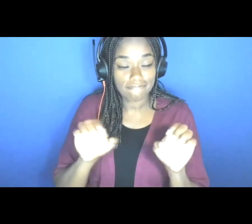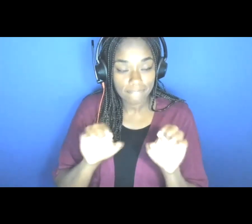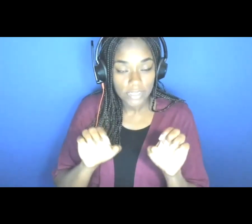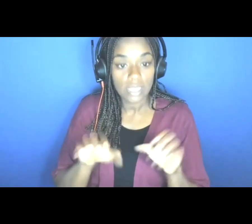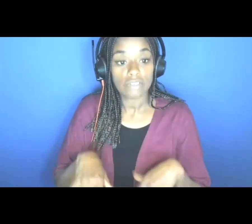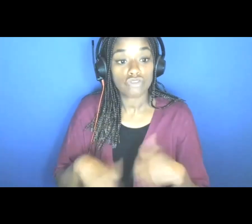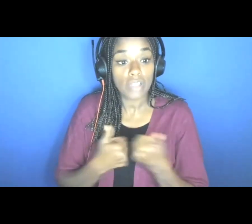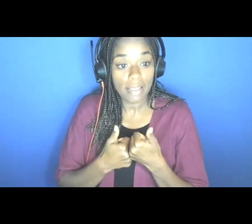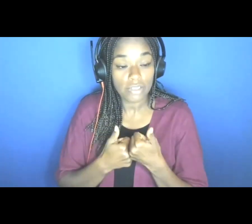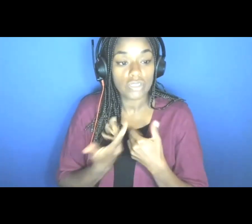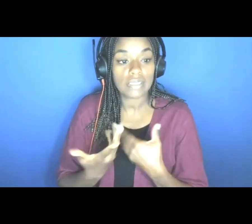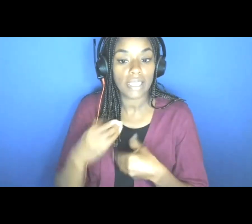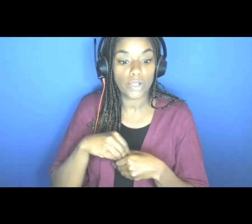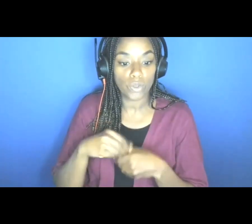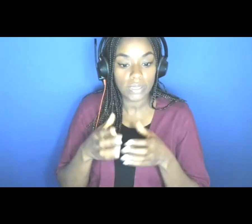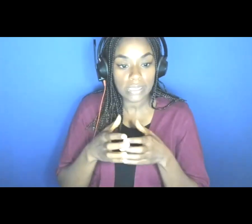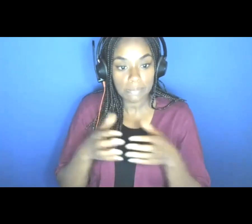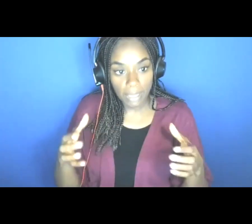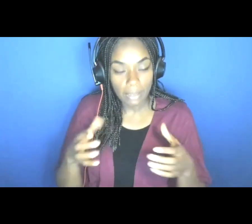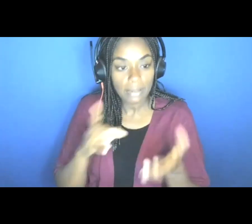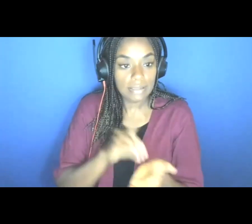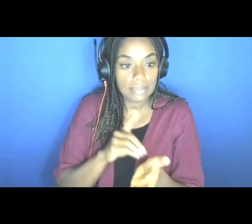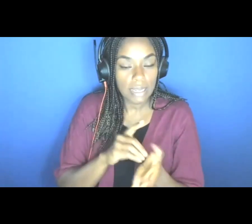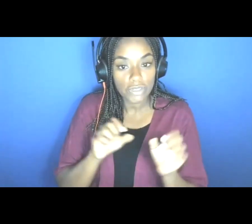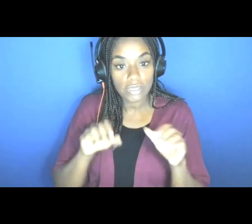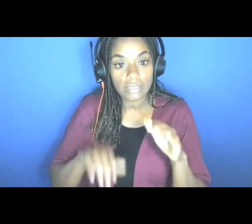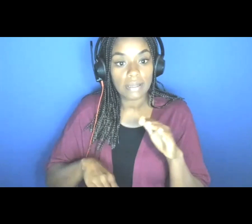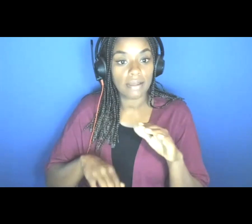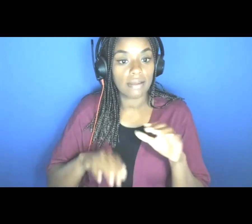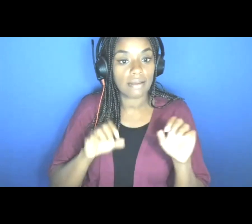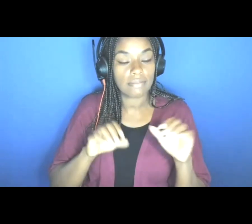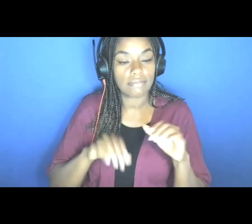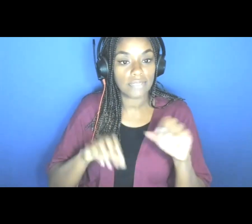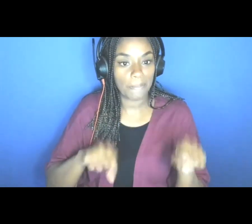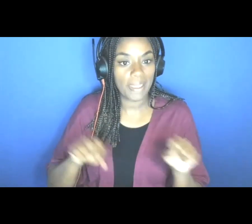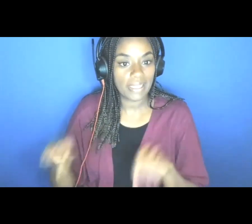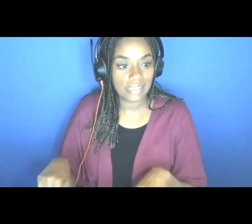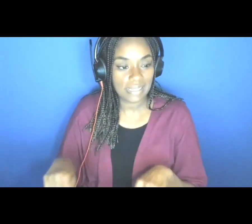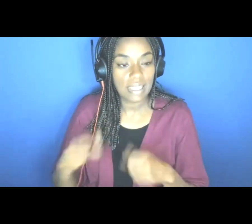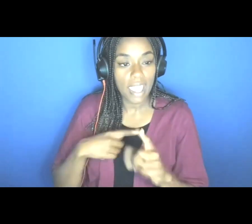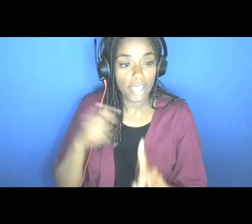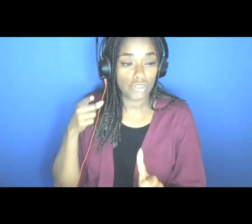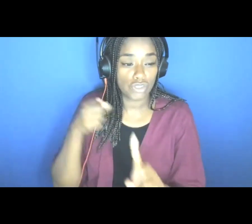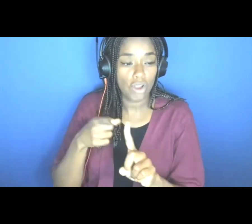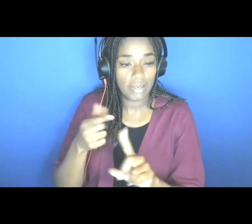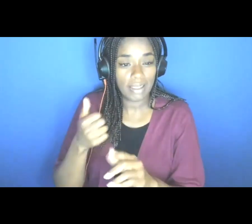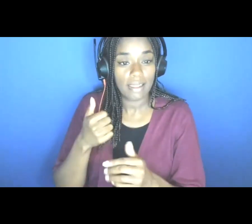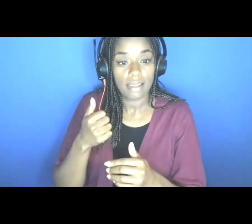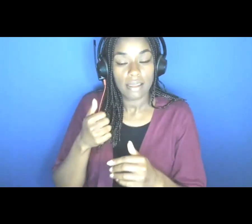challenges, including expanding provider capacity statewide and targeting underserved